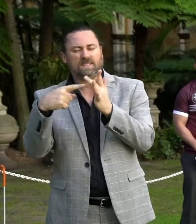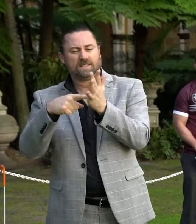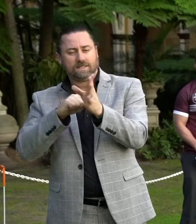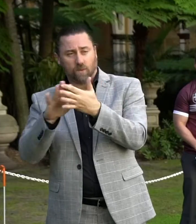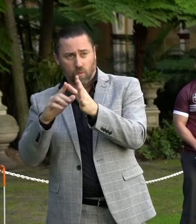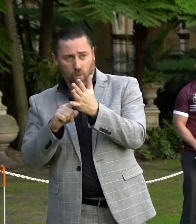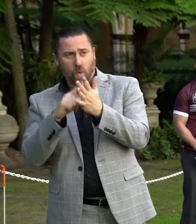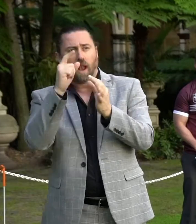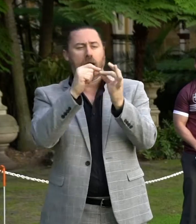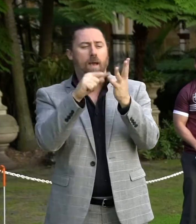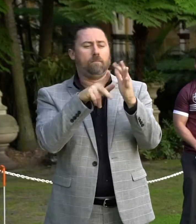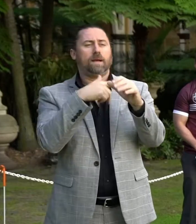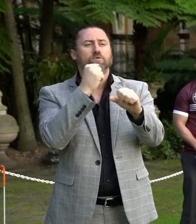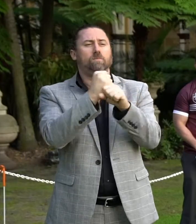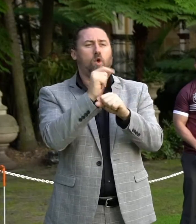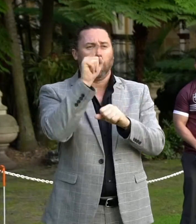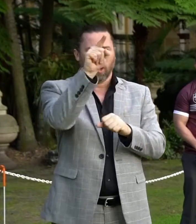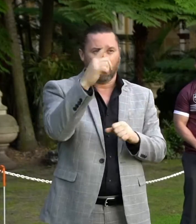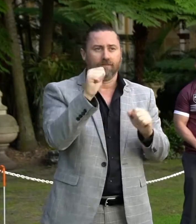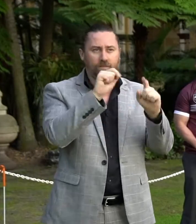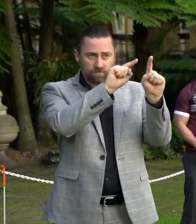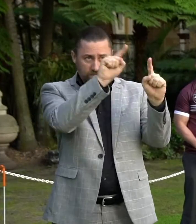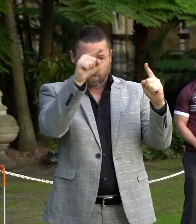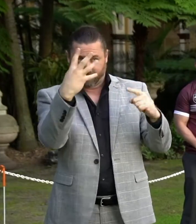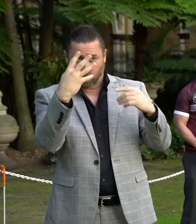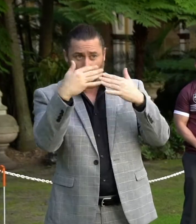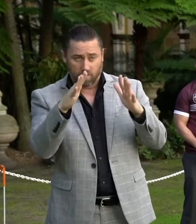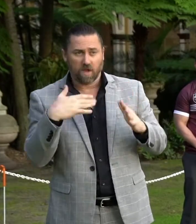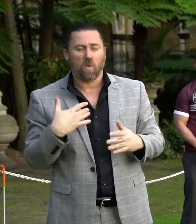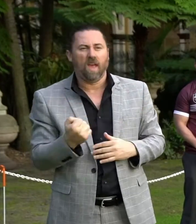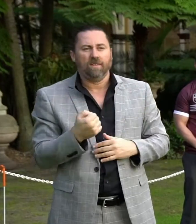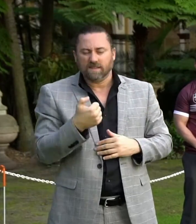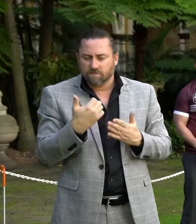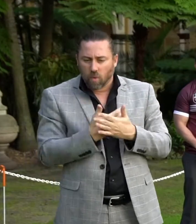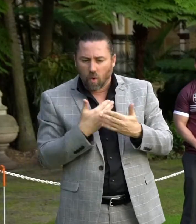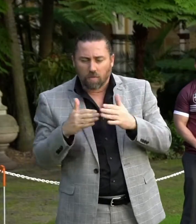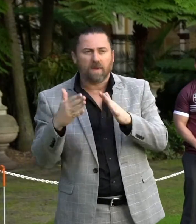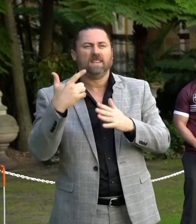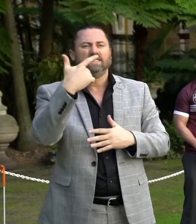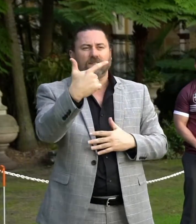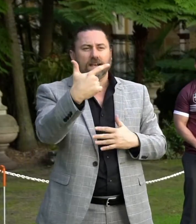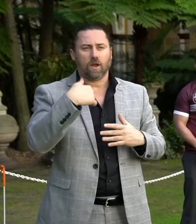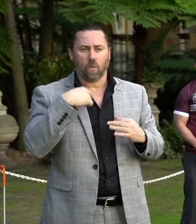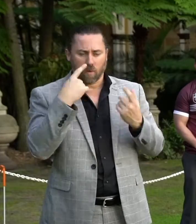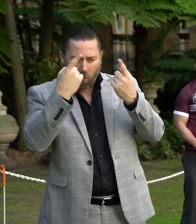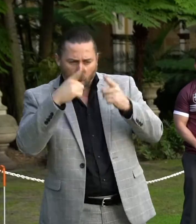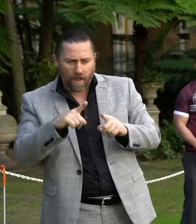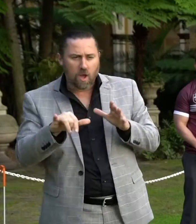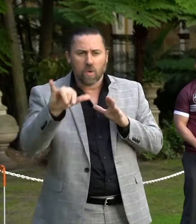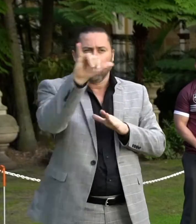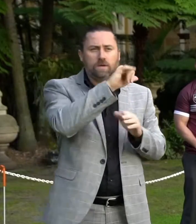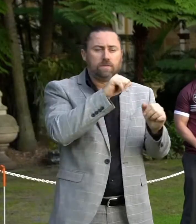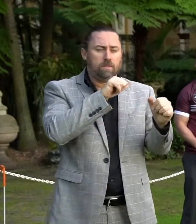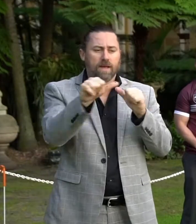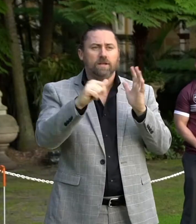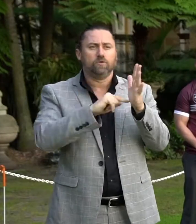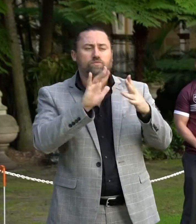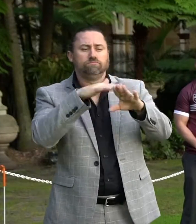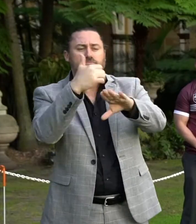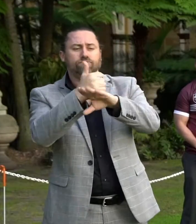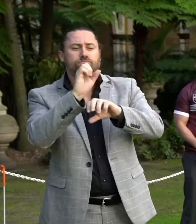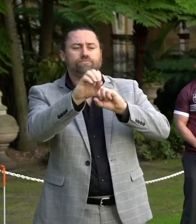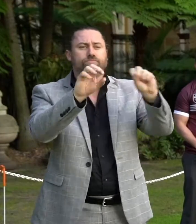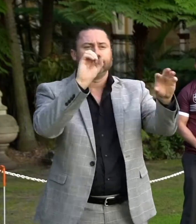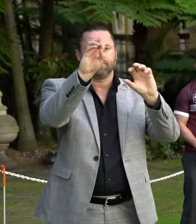in the coming weeks, and 7 more will be determined over the next few weeks as well. So as we know,